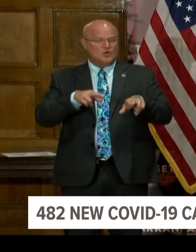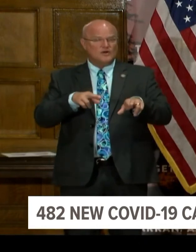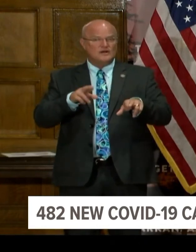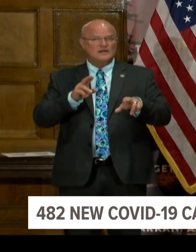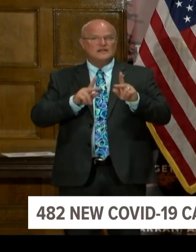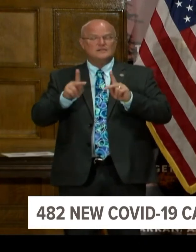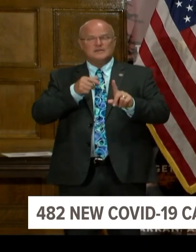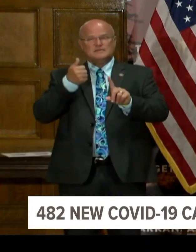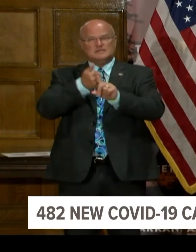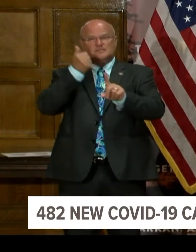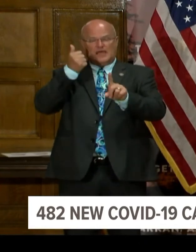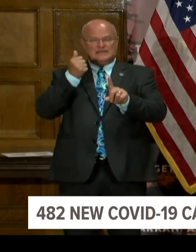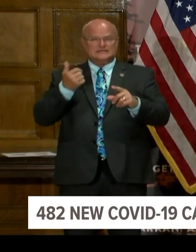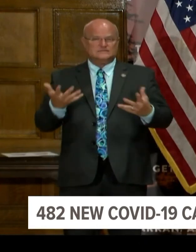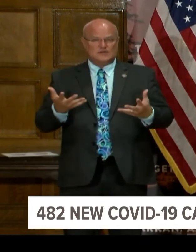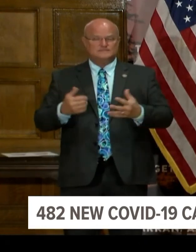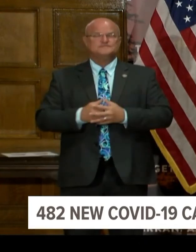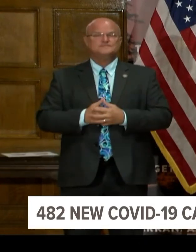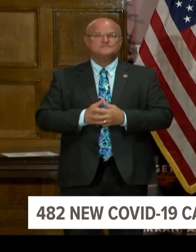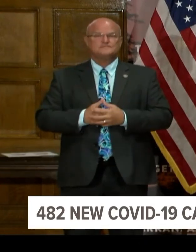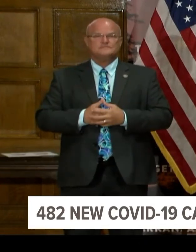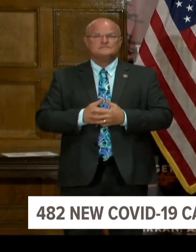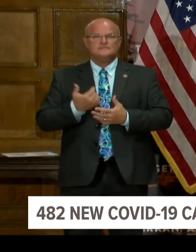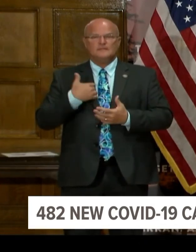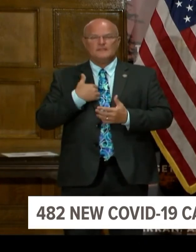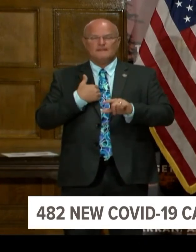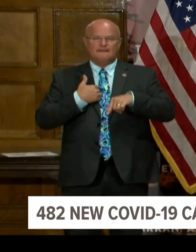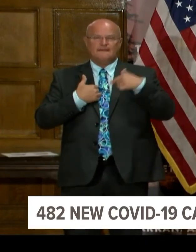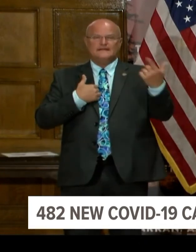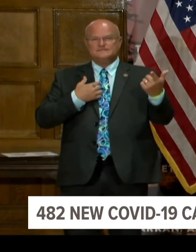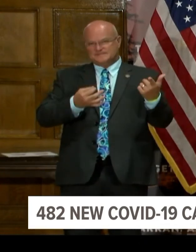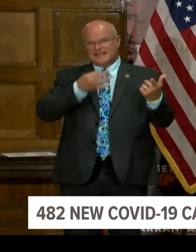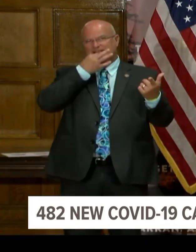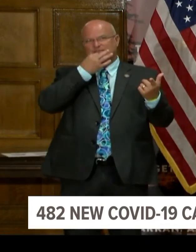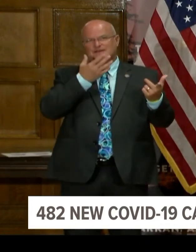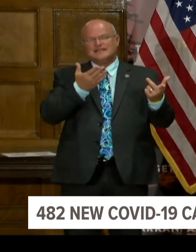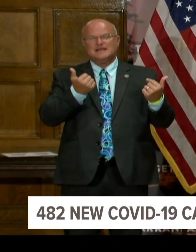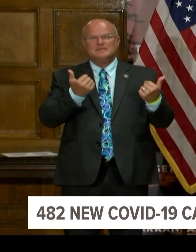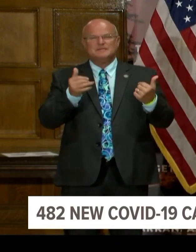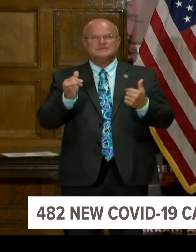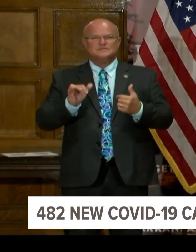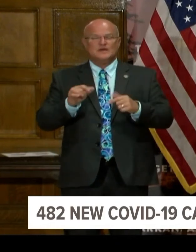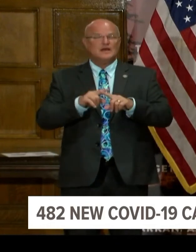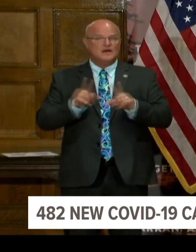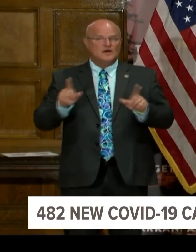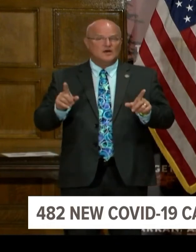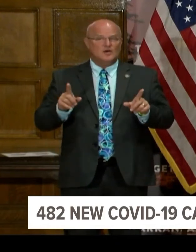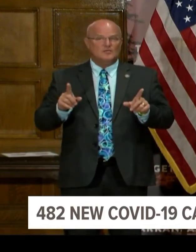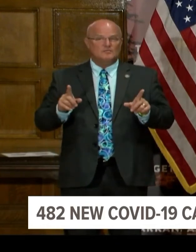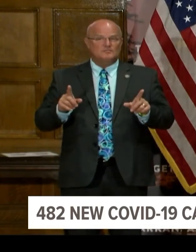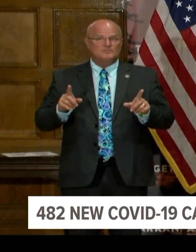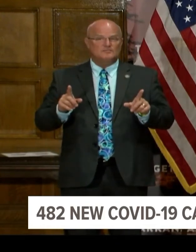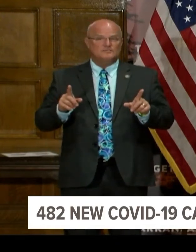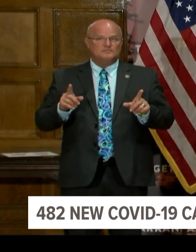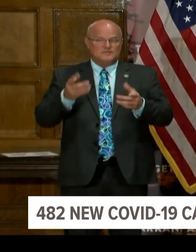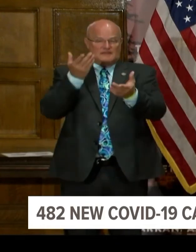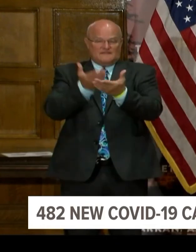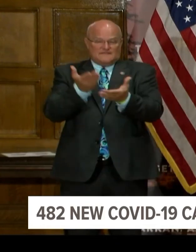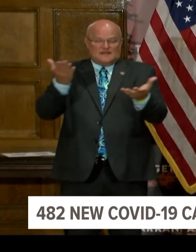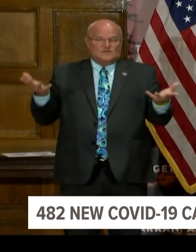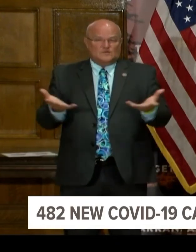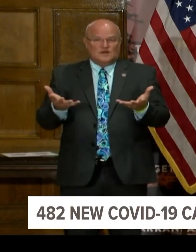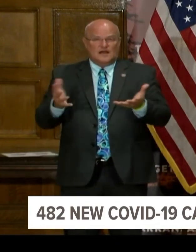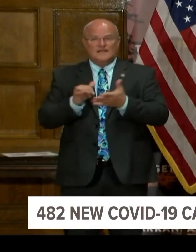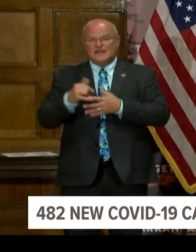most accurate? And I'm going to let our expert come up here as well, but the fact is